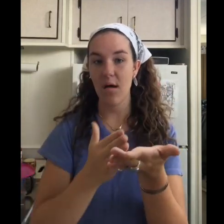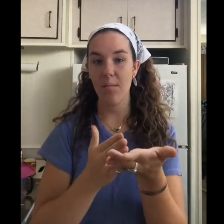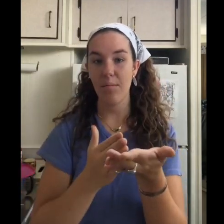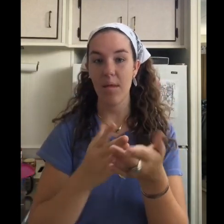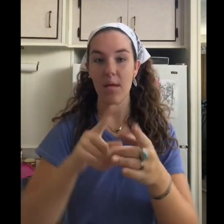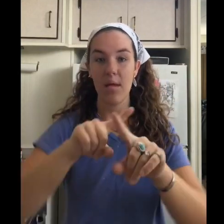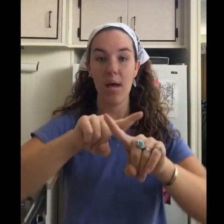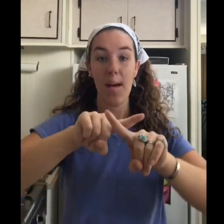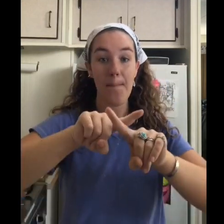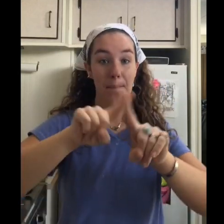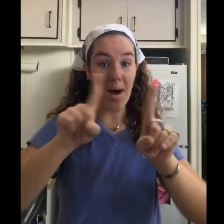some, but